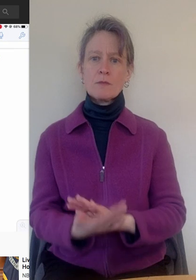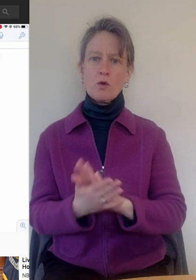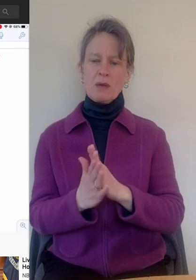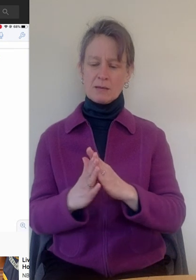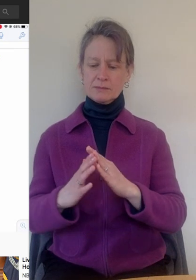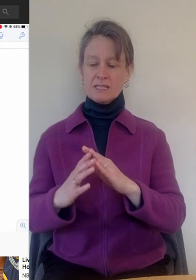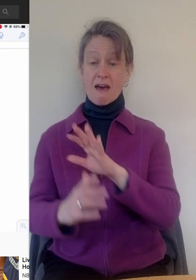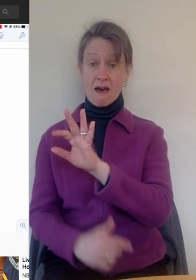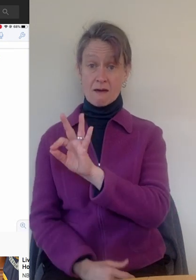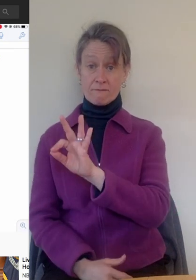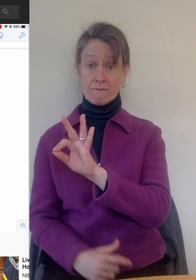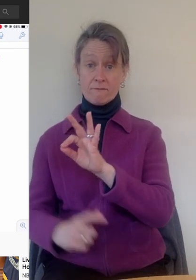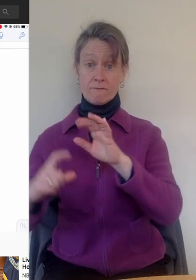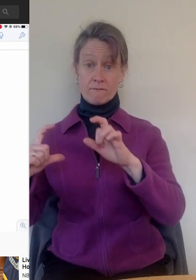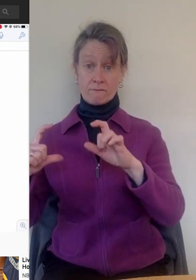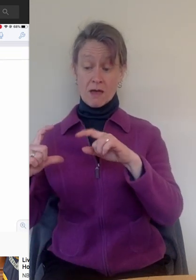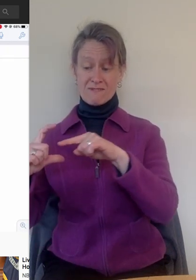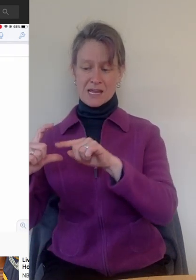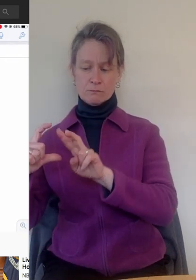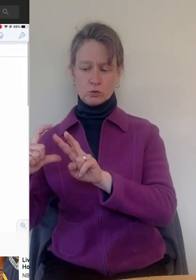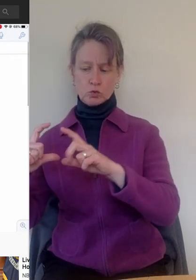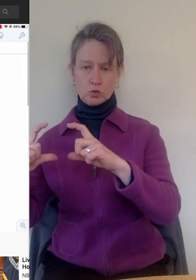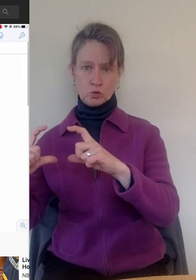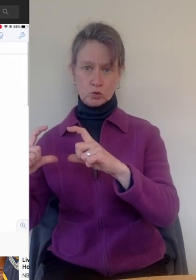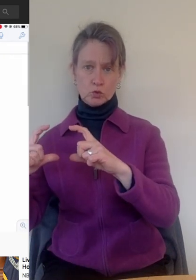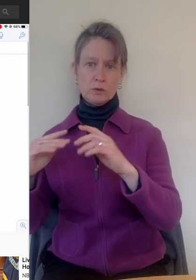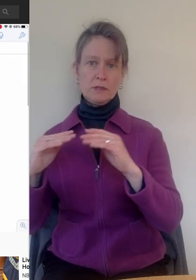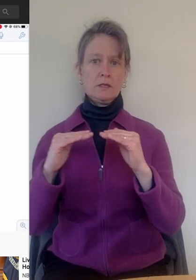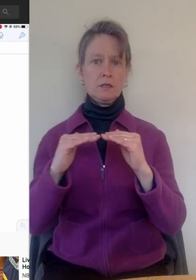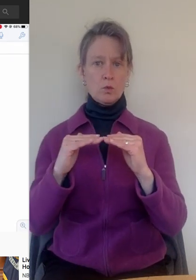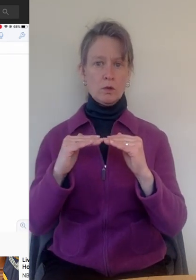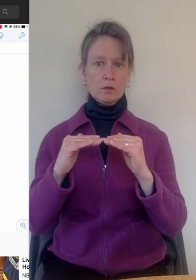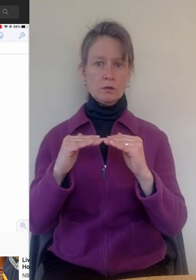negative 2 equals,